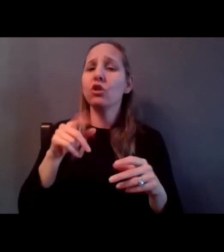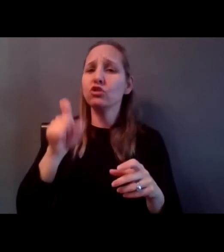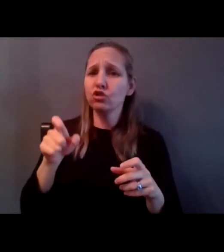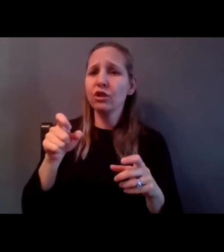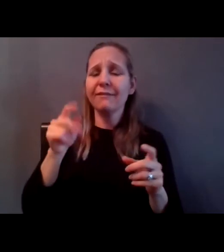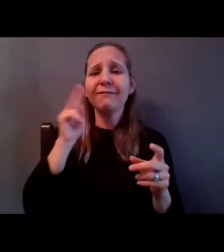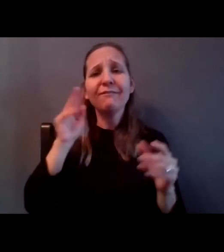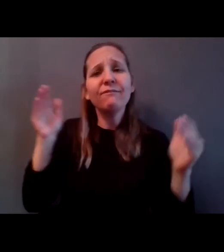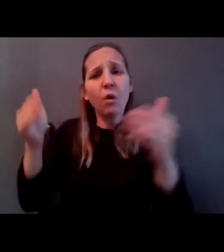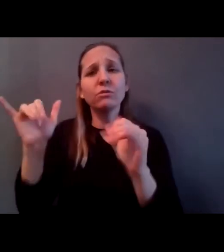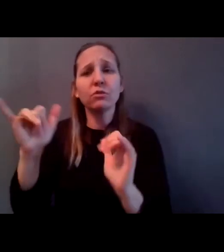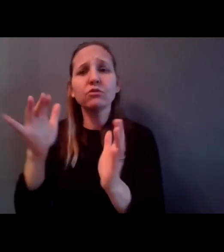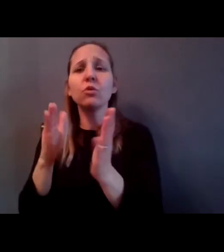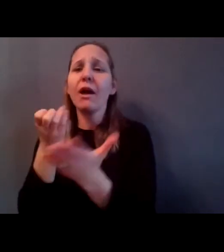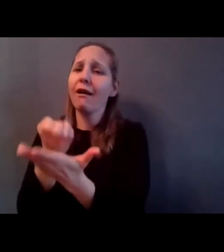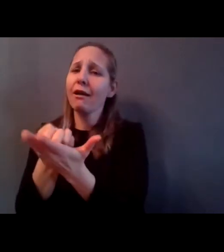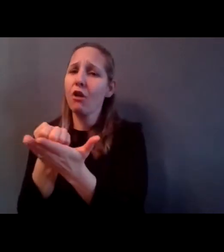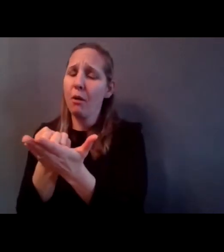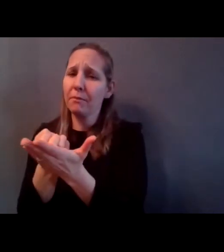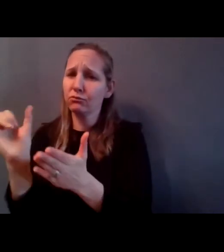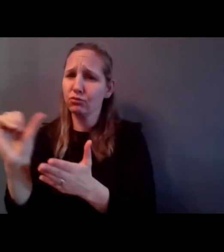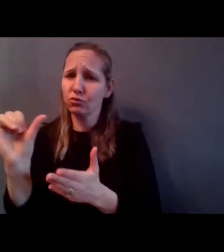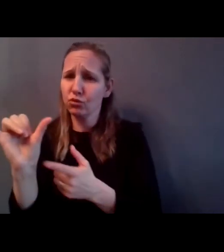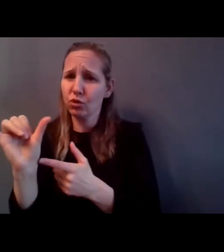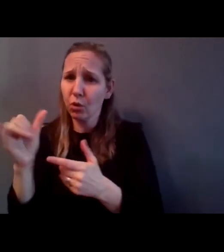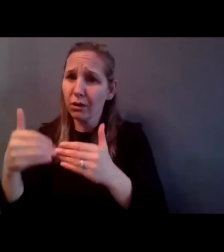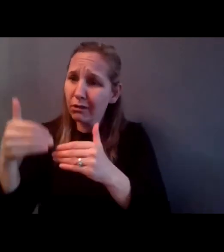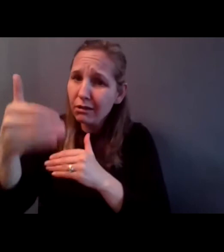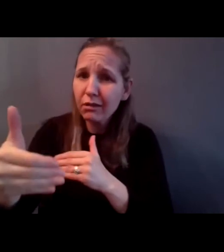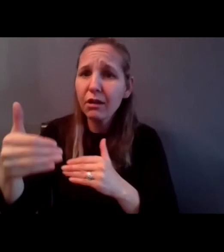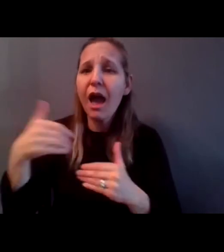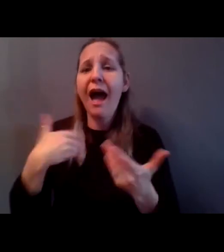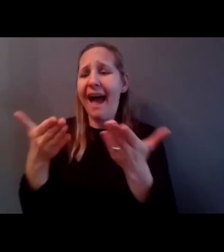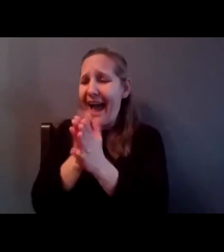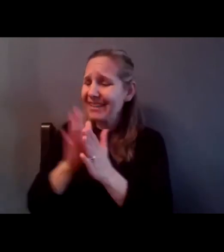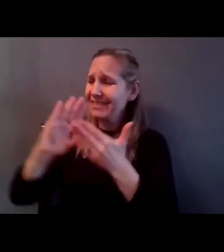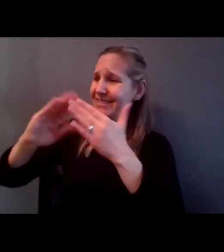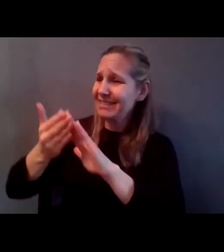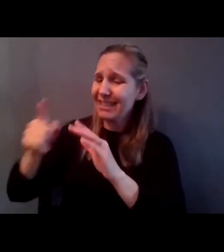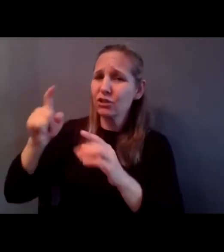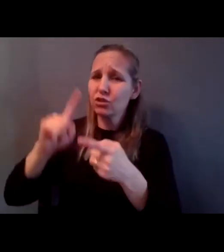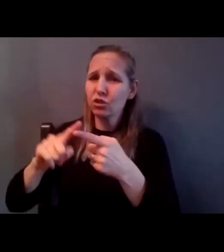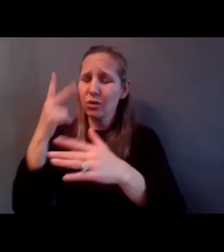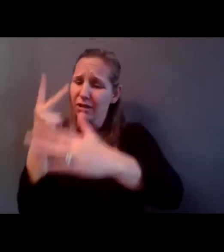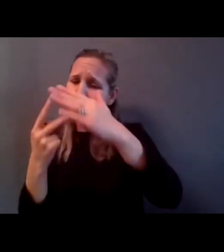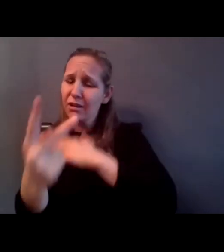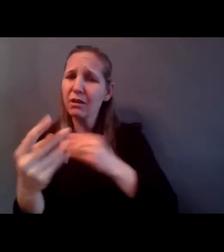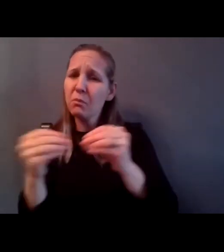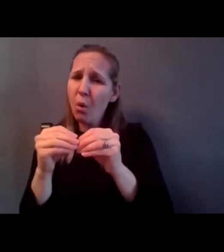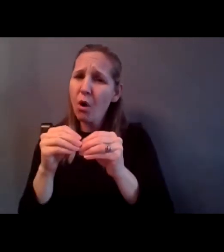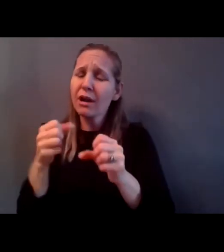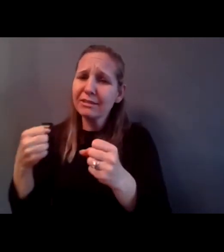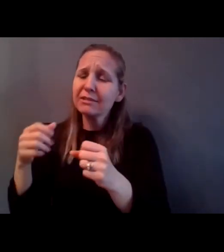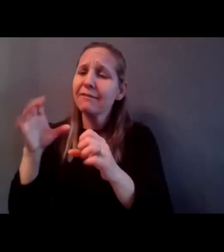measures. I urge the city to go beyond what might be expected of it and to push the envelope on jurisdiction, support for